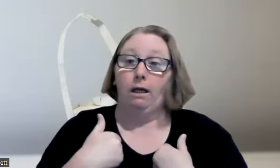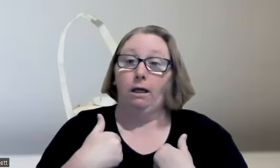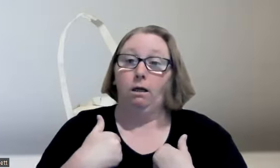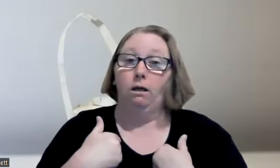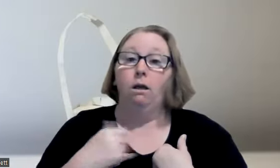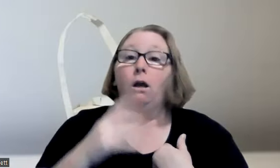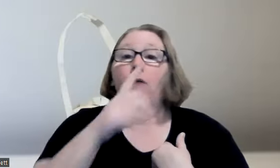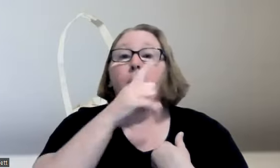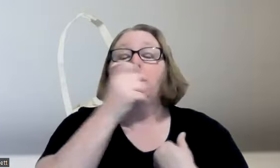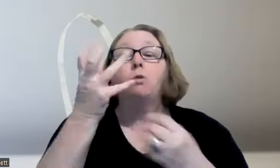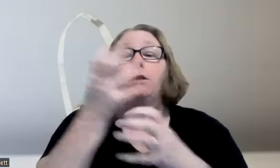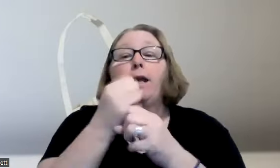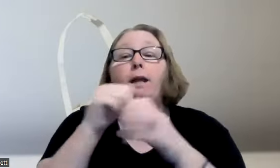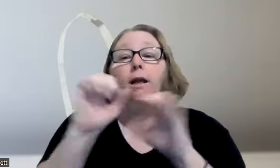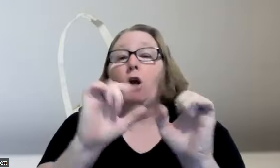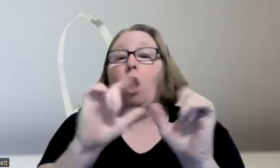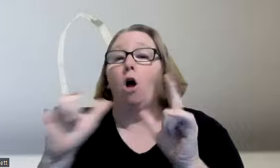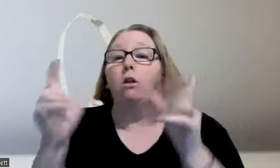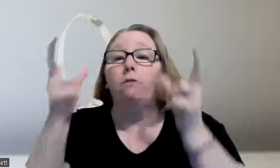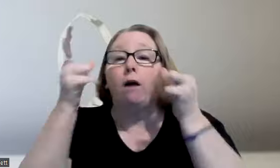fatigue. Because we're taking in all of our